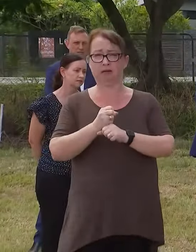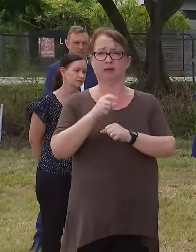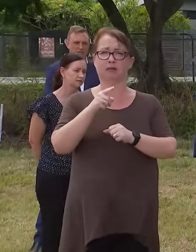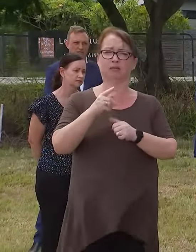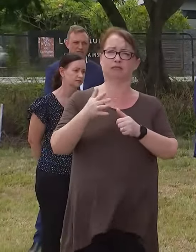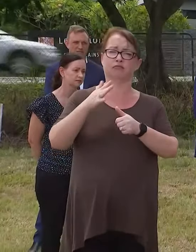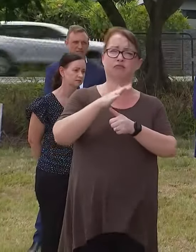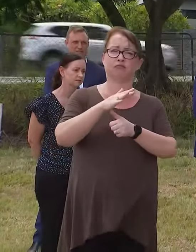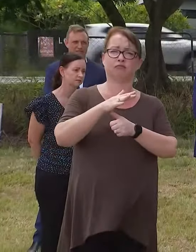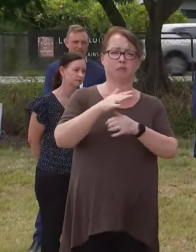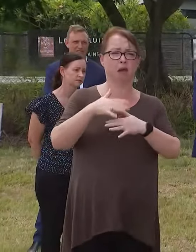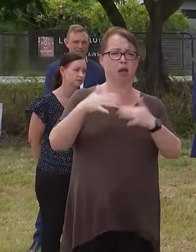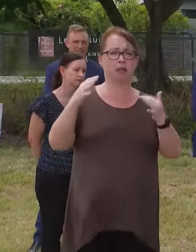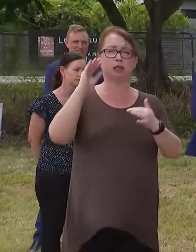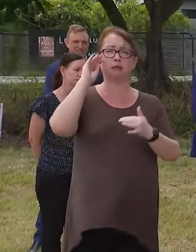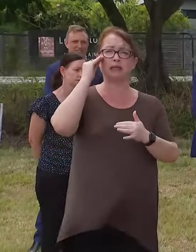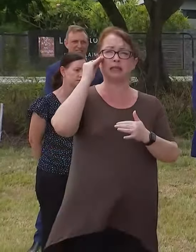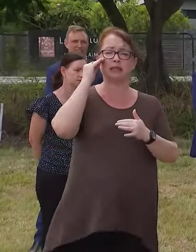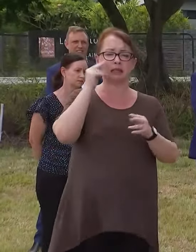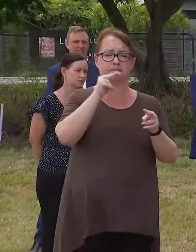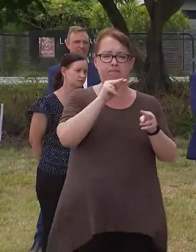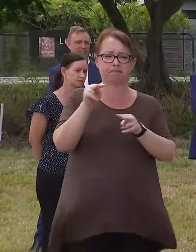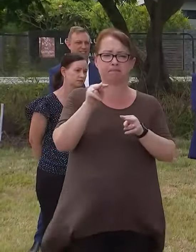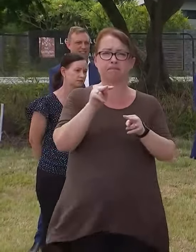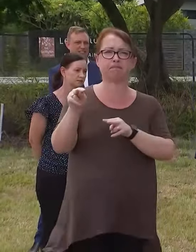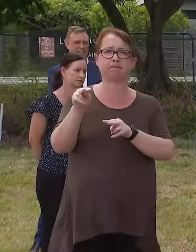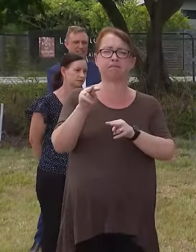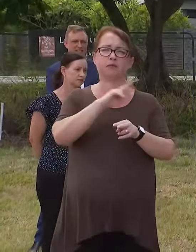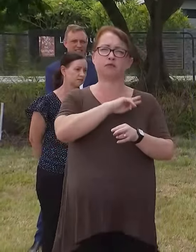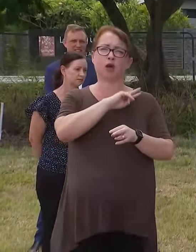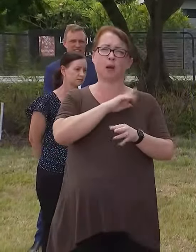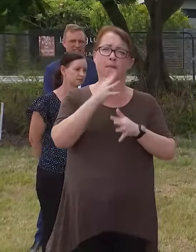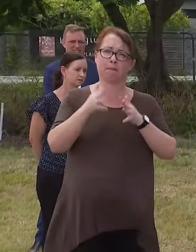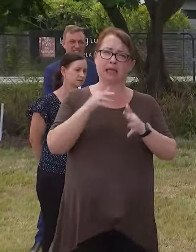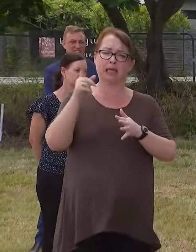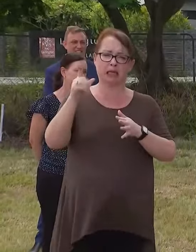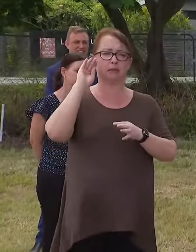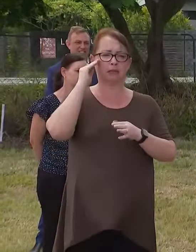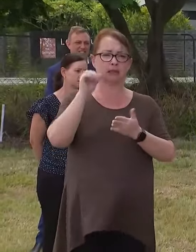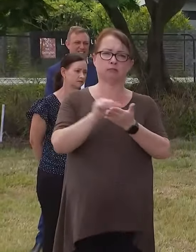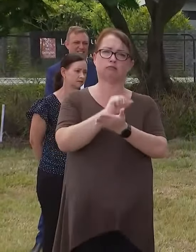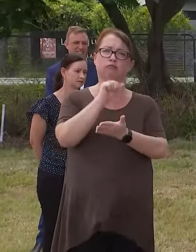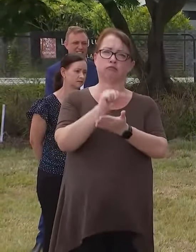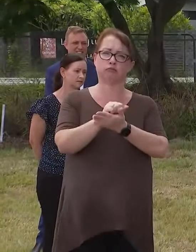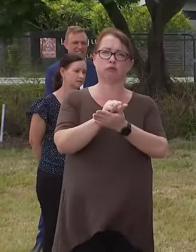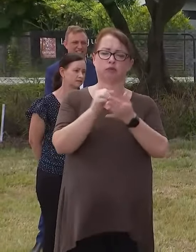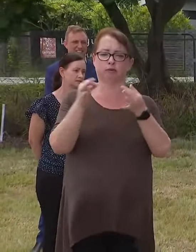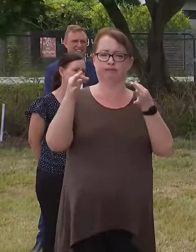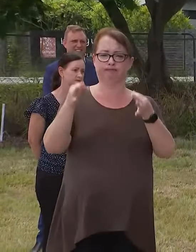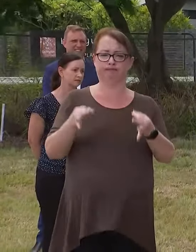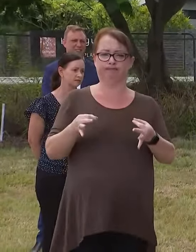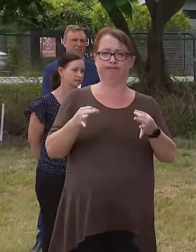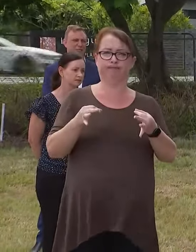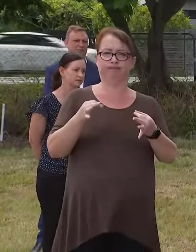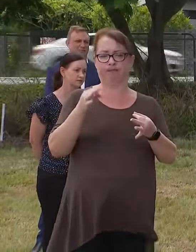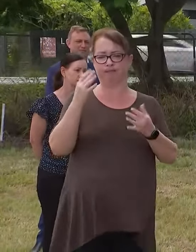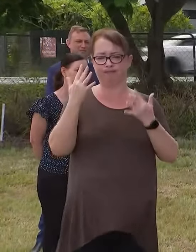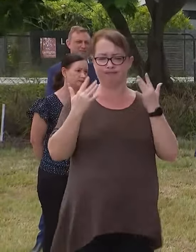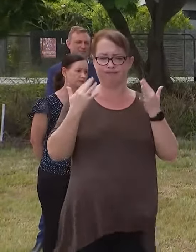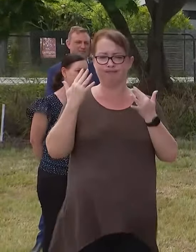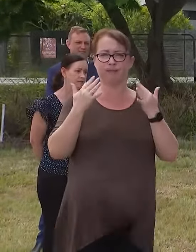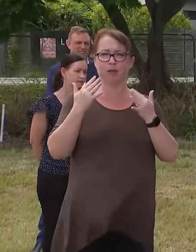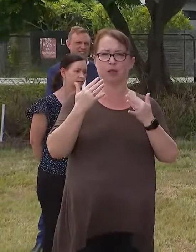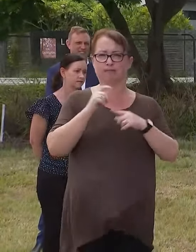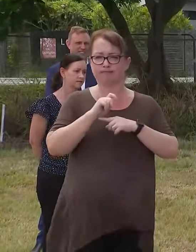Parliamentary Committee's oversight role means that the committee is the appropriate body to consider whether allegations concerning the conduct